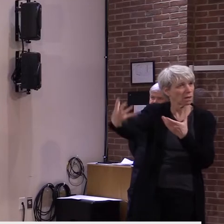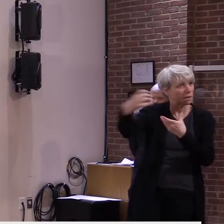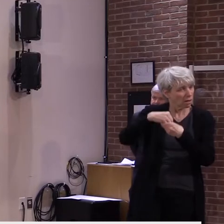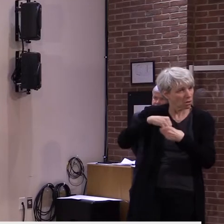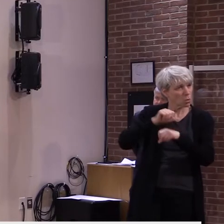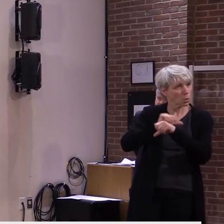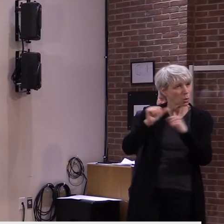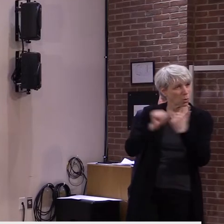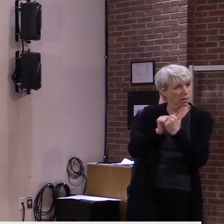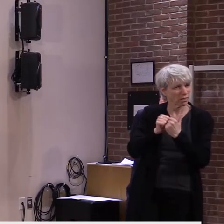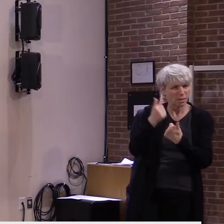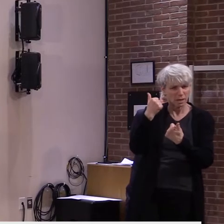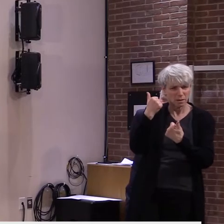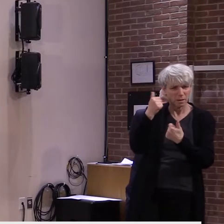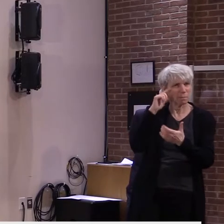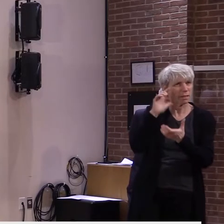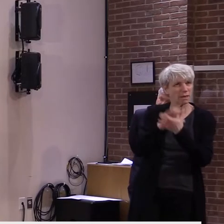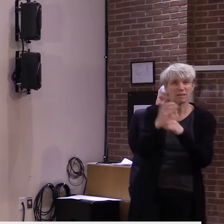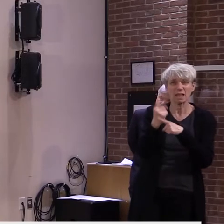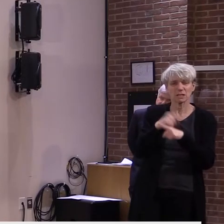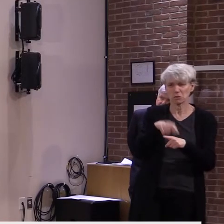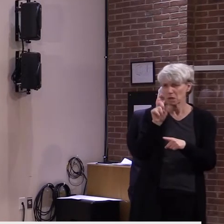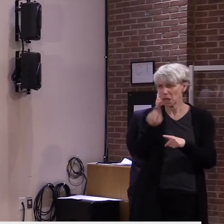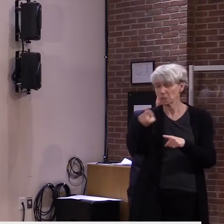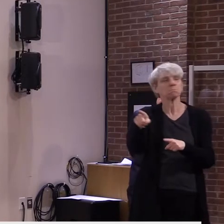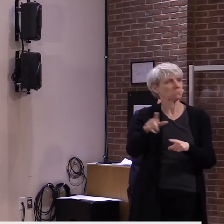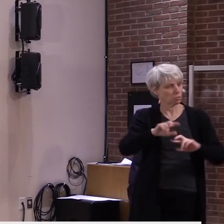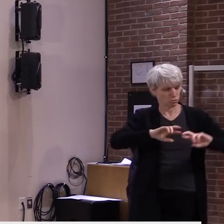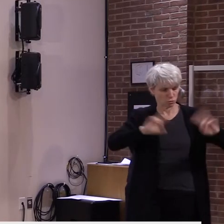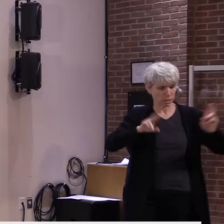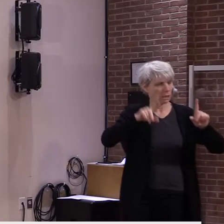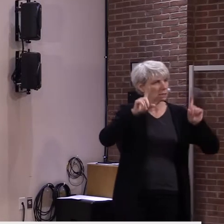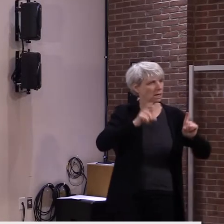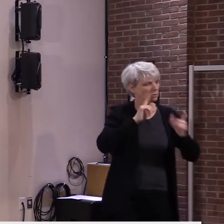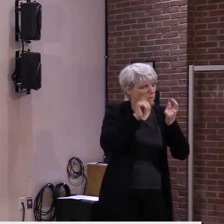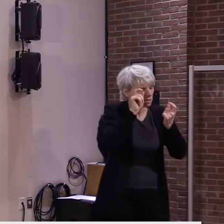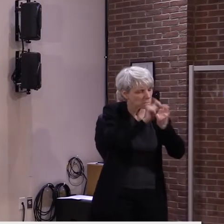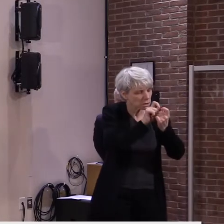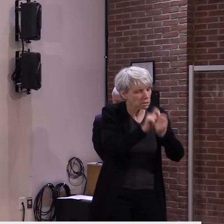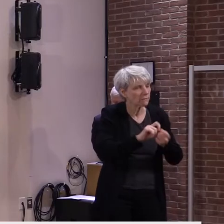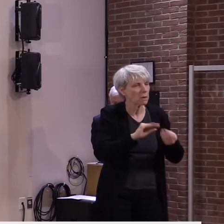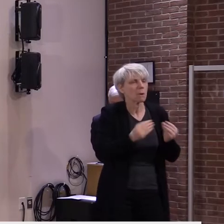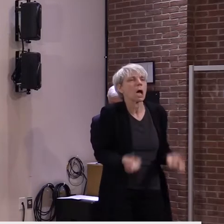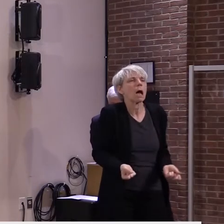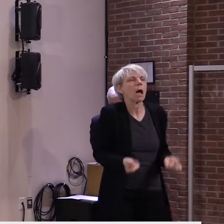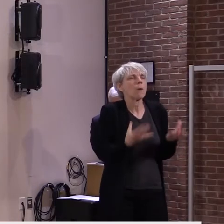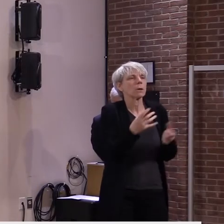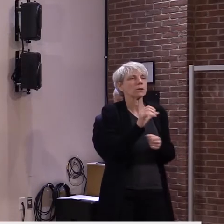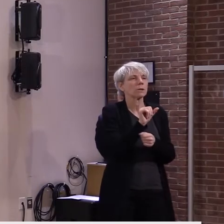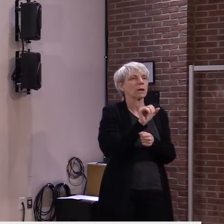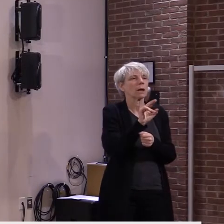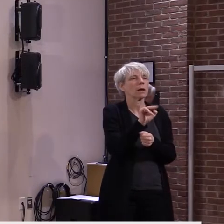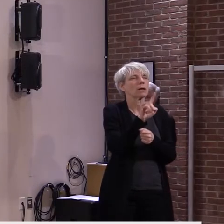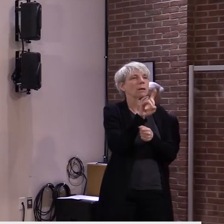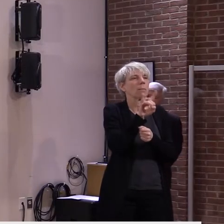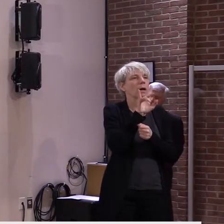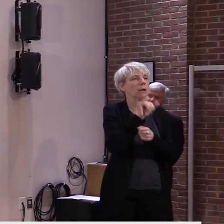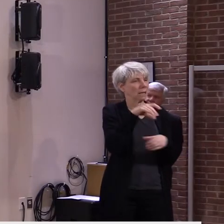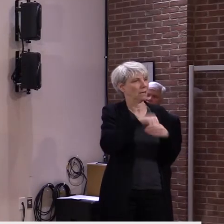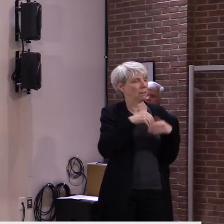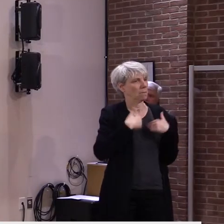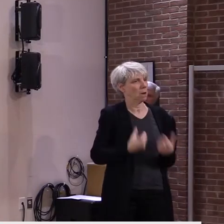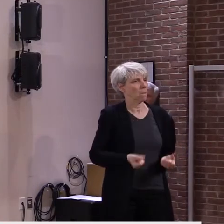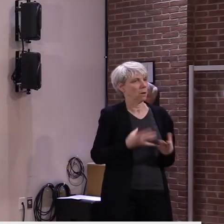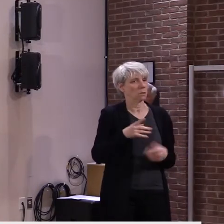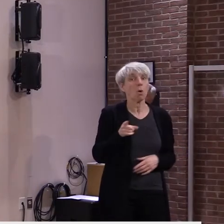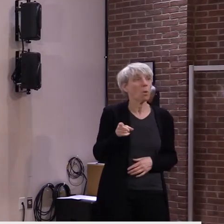test for specific antibody levels, not just whether someone had them or didn't have them, but the actual level that they had them at. Yeah, no, part of